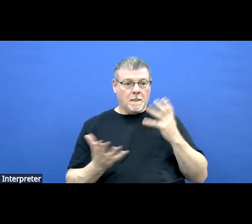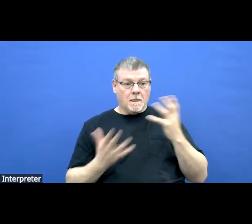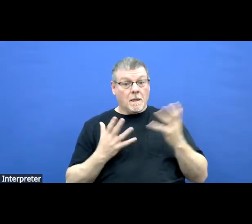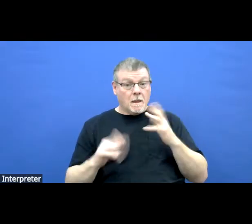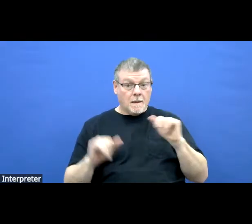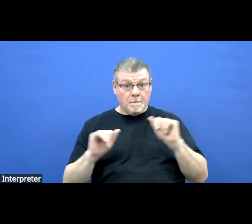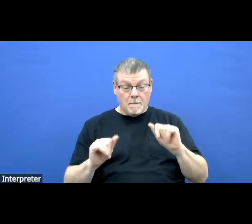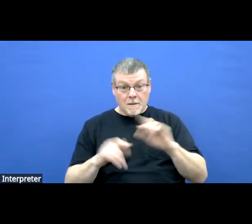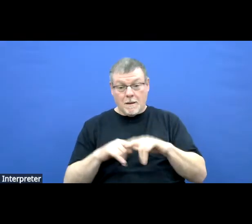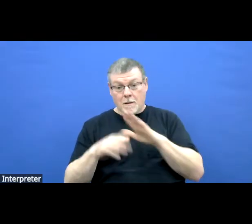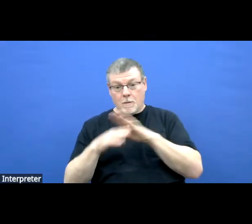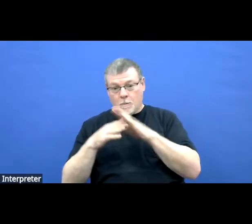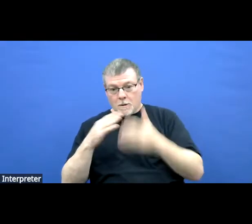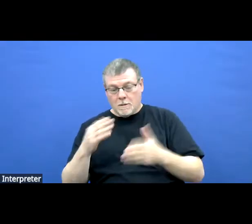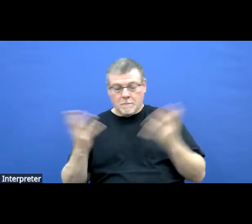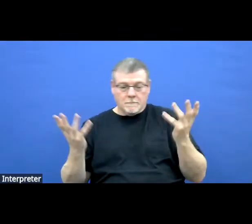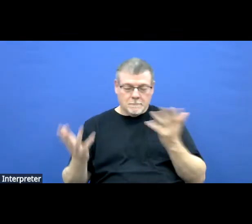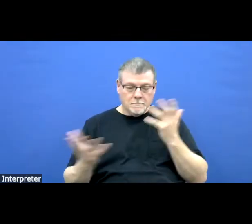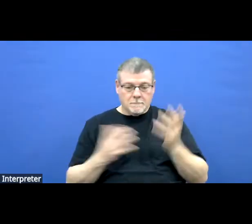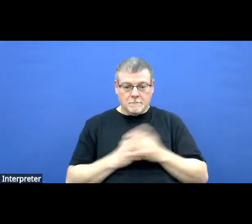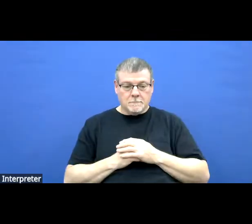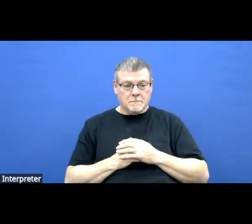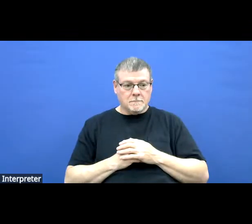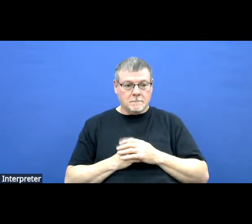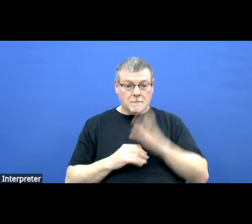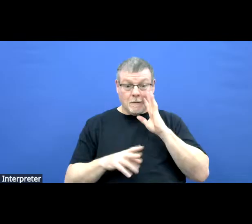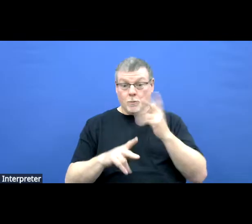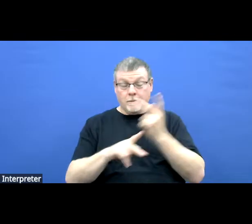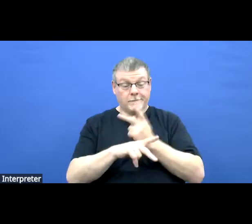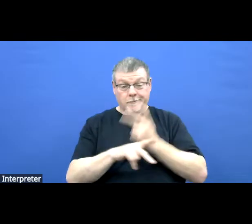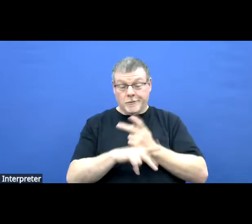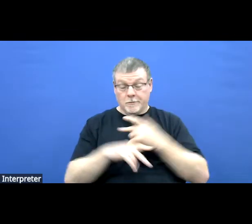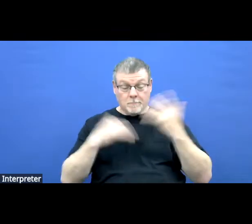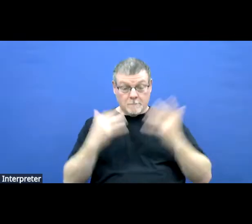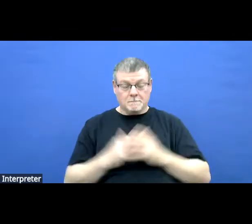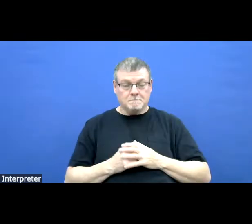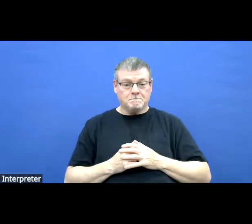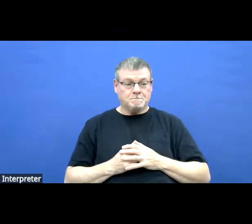potentially on the weekends, but we'd figure it out. So,